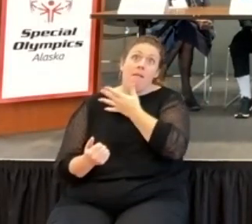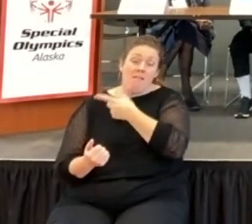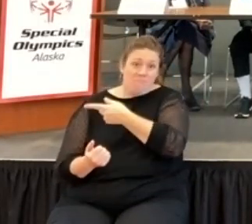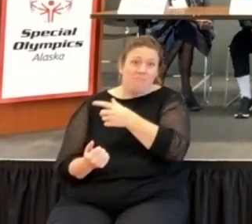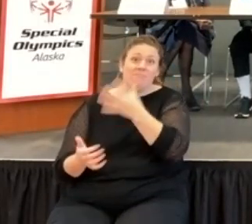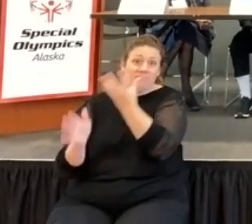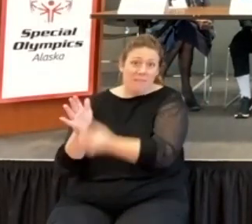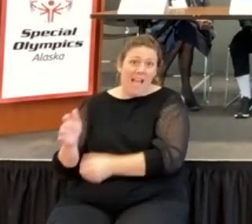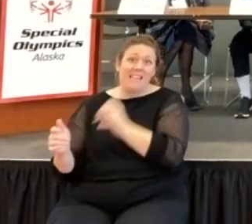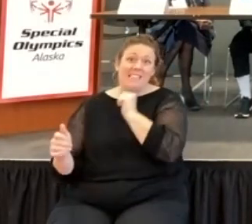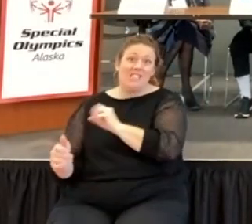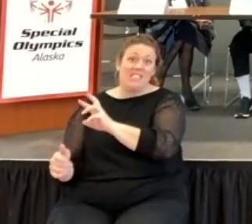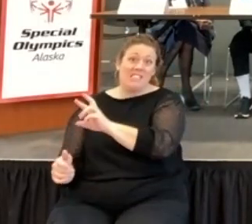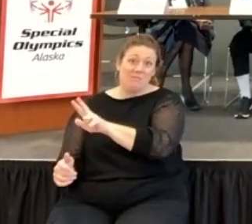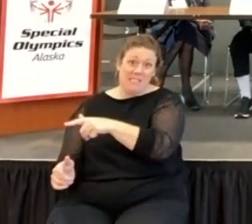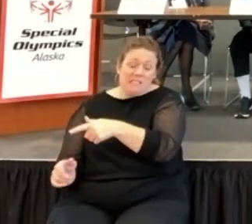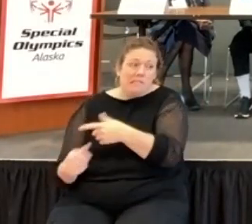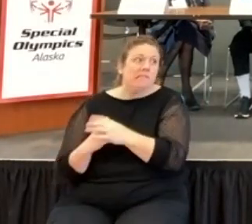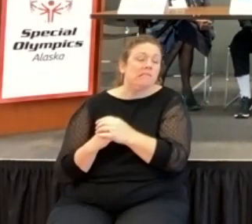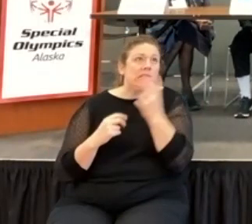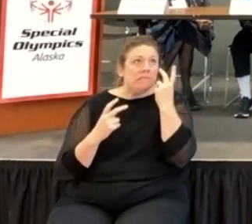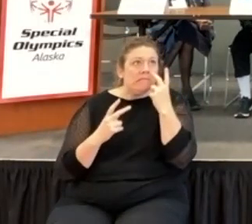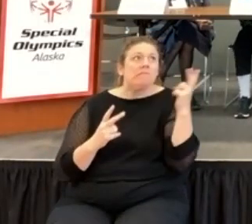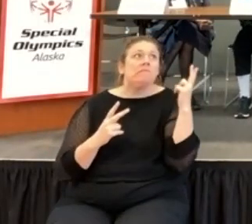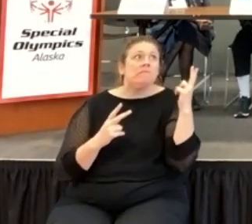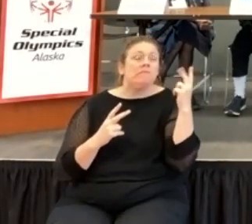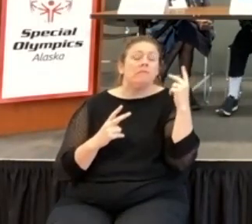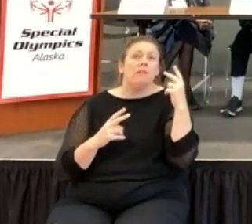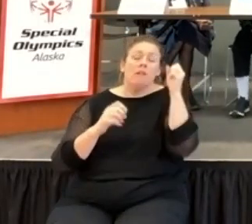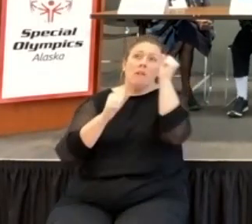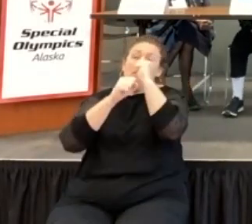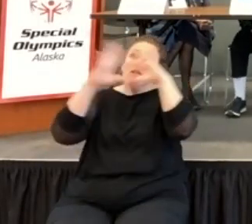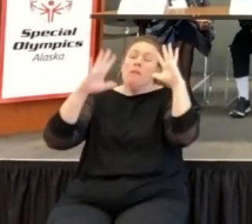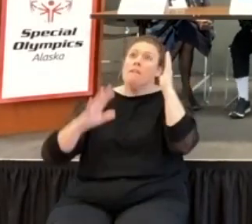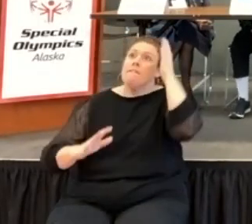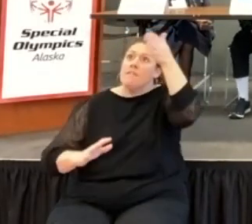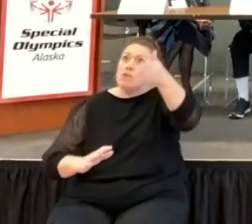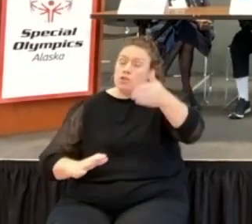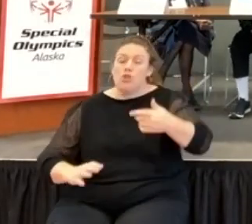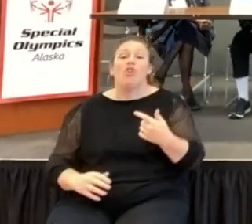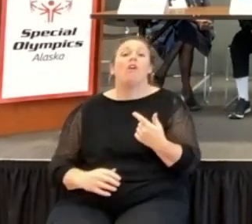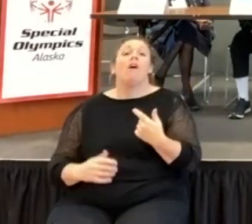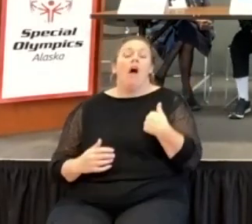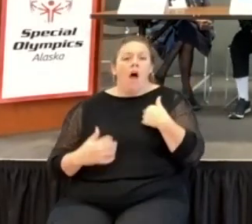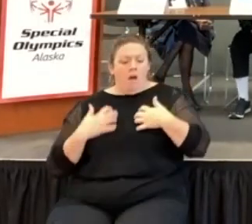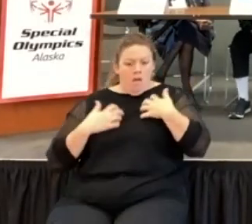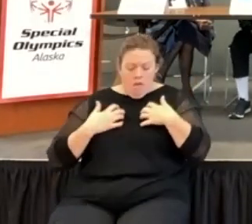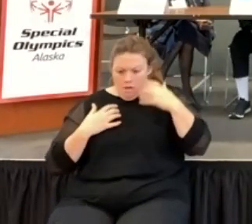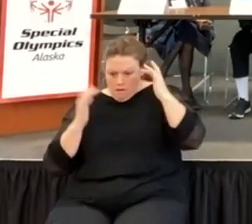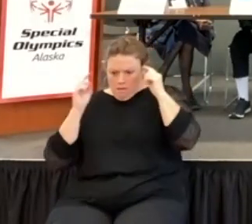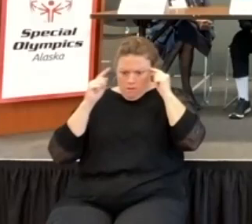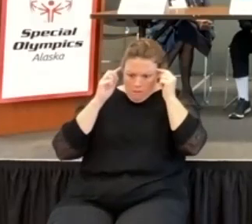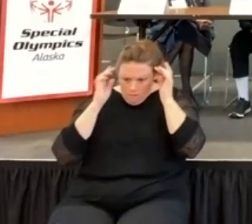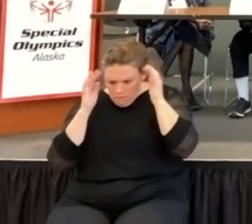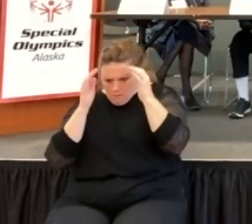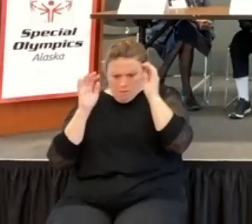And as I look back, I said to myself, keep your faith, number one. And no, you will not find me in the church every